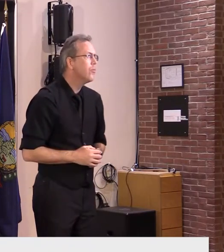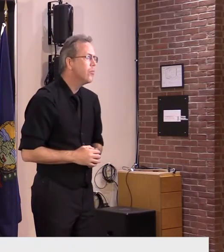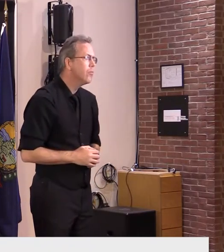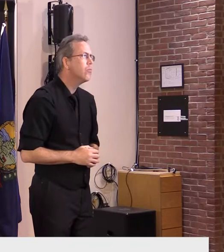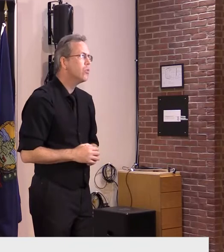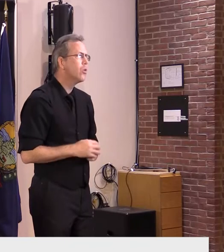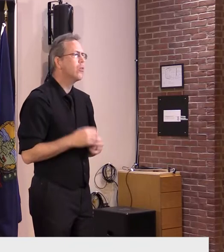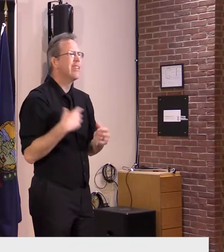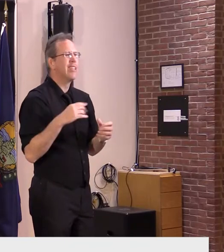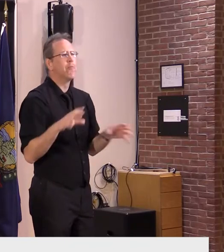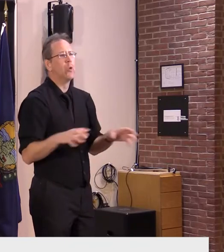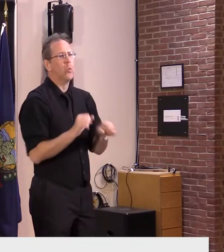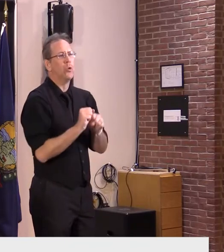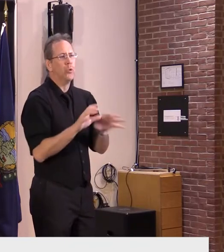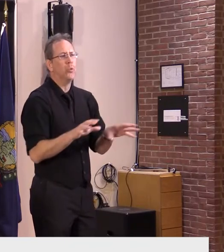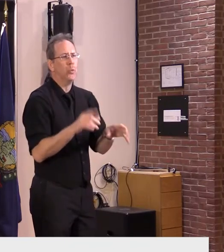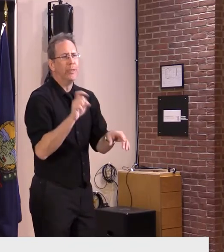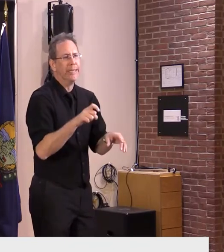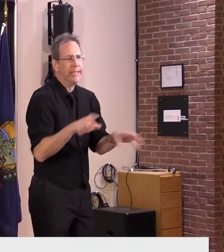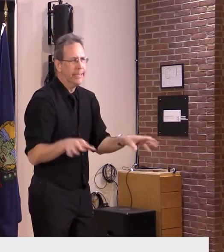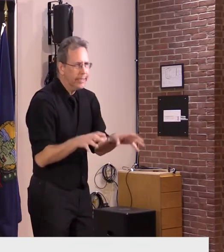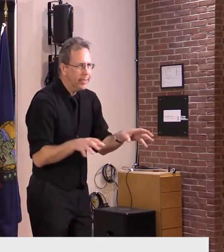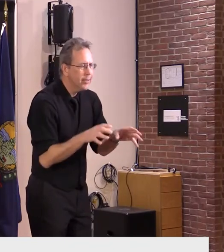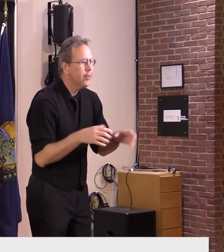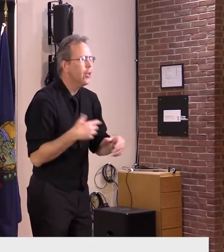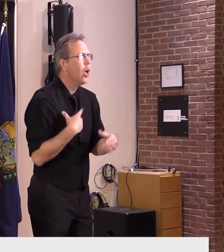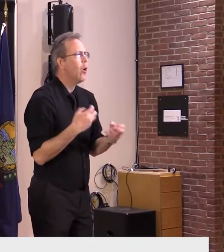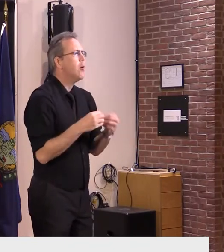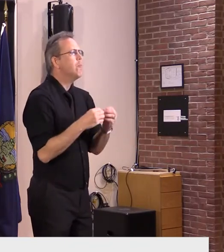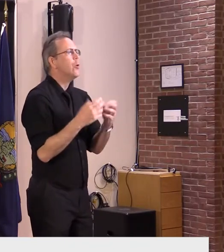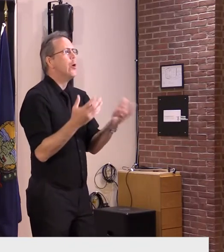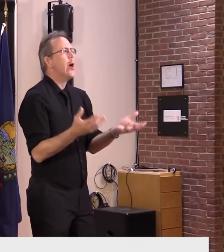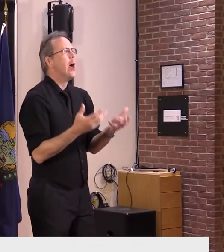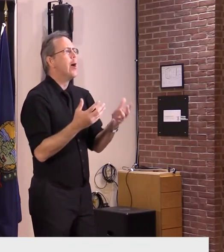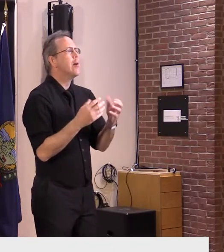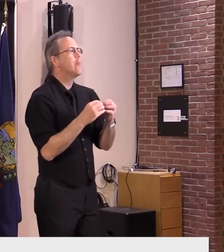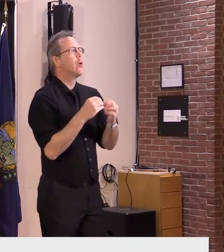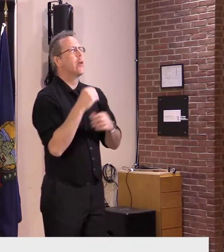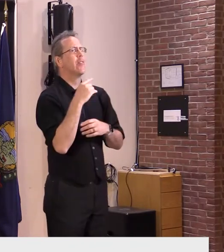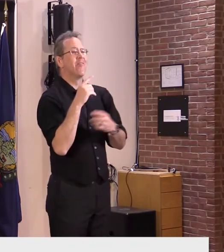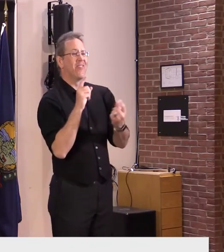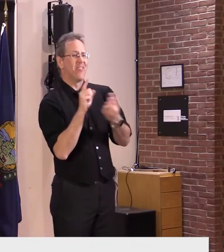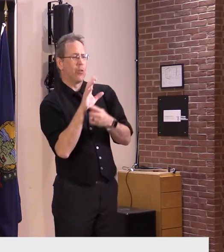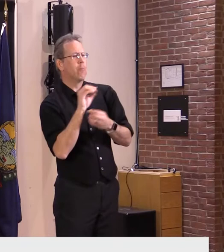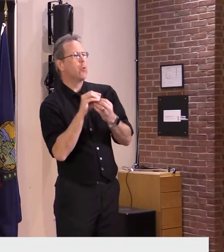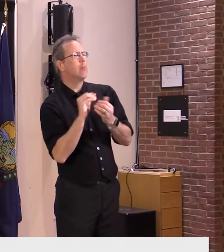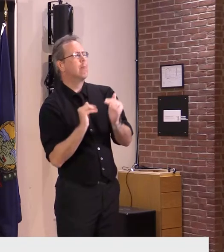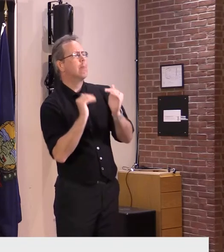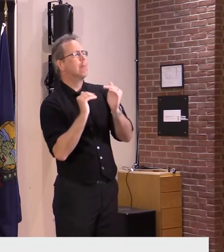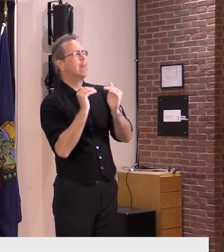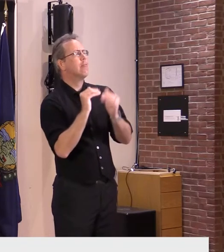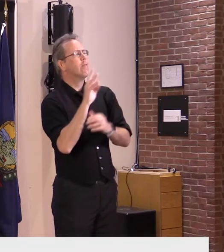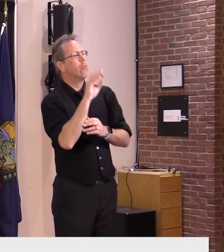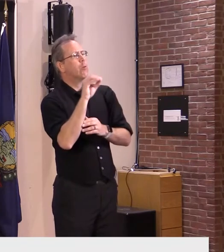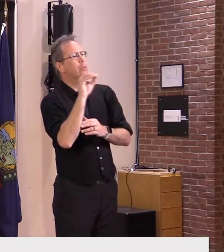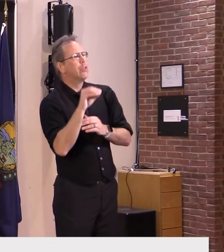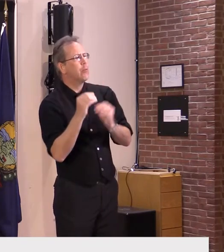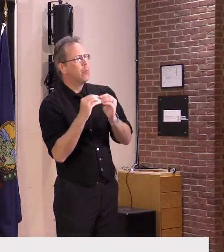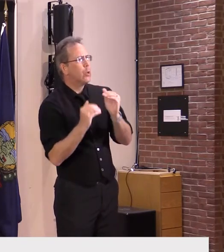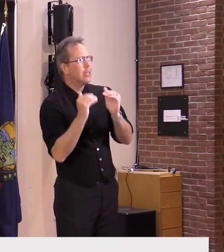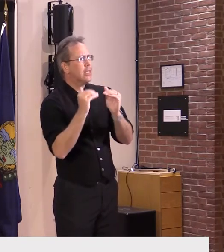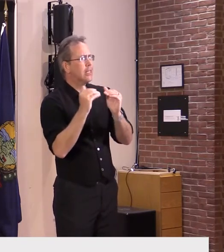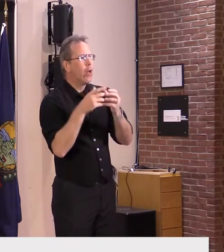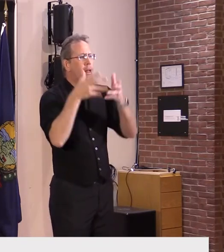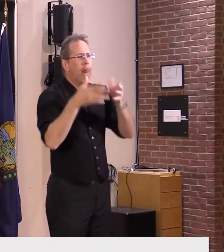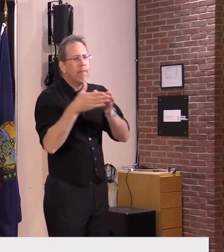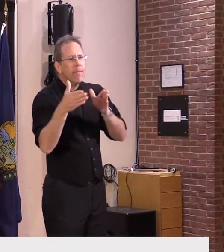extra 44% of 5 to 11-year-olds vaccinated than actually the need